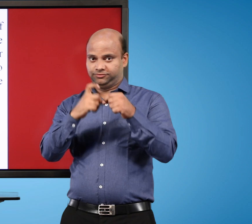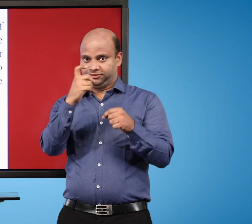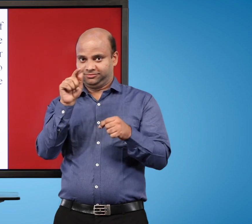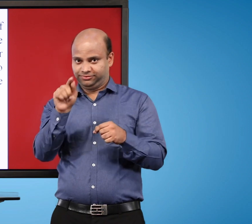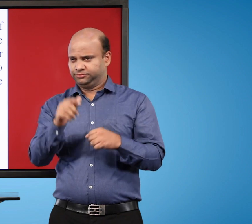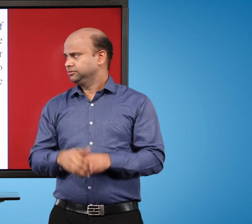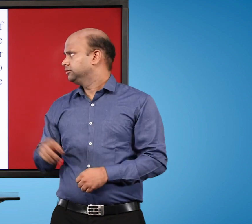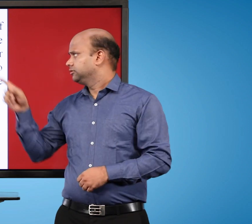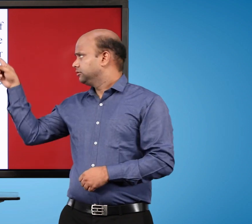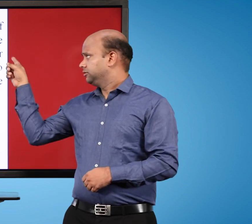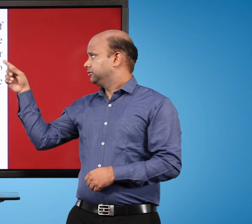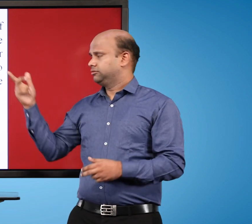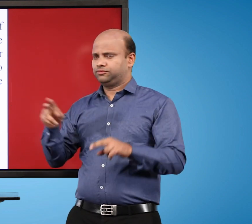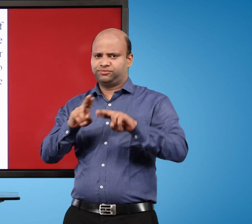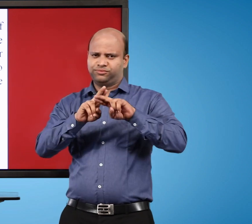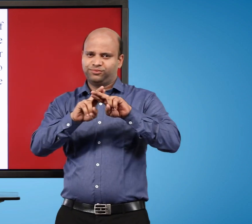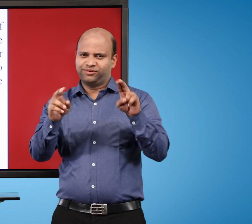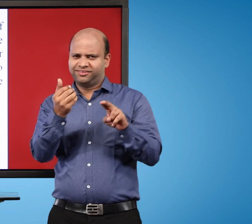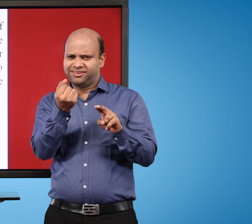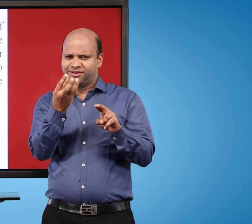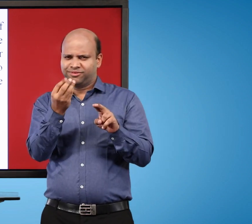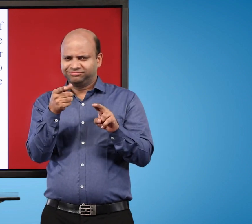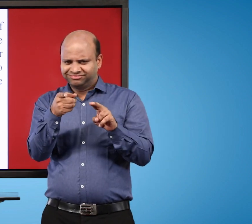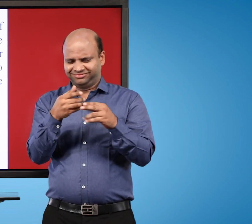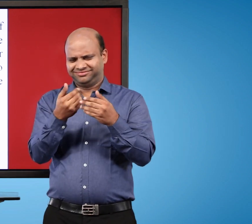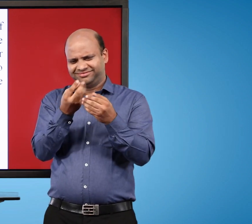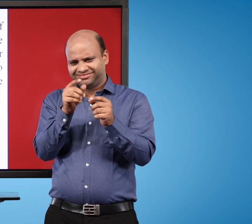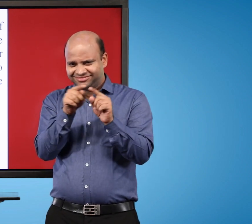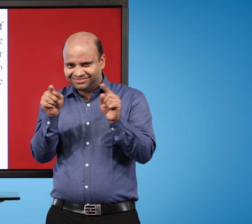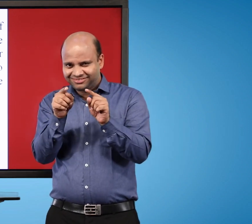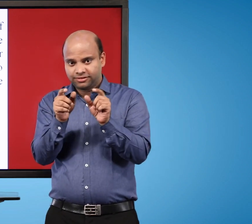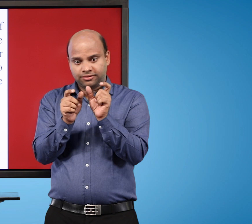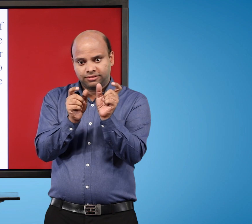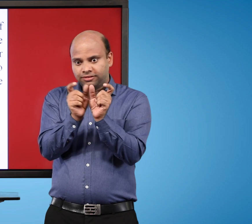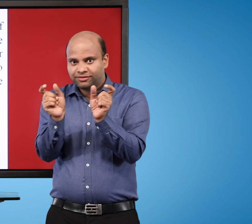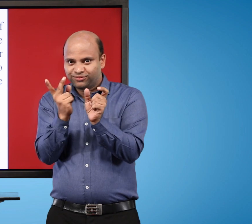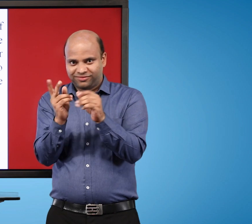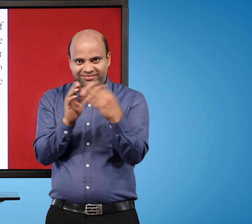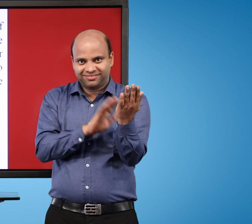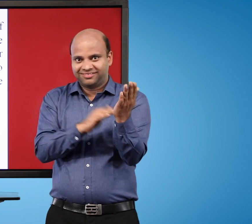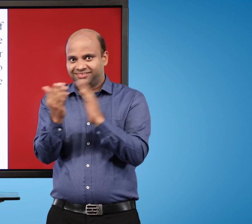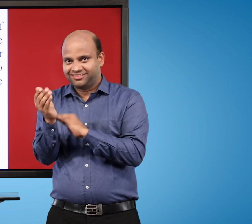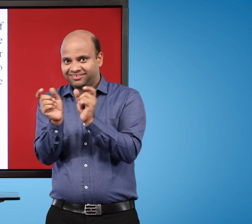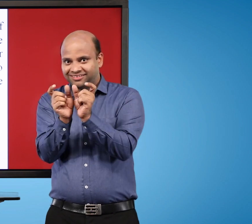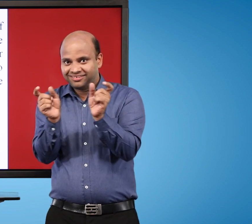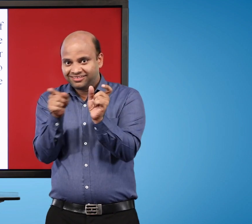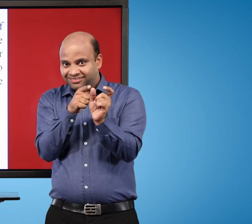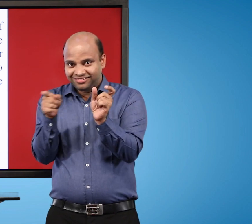7. In each of the following pairs of numbers, state which whole number is on the left of the other number on the